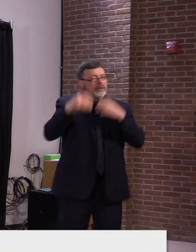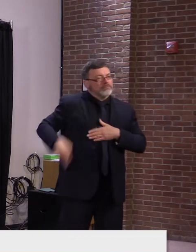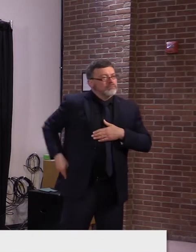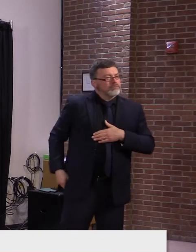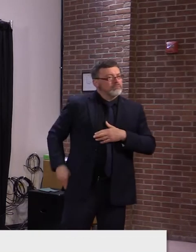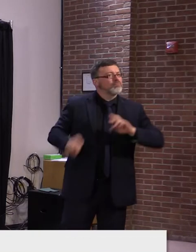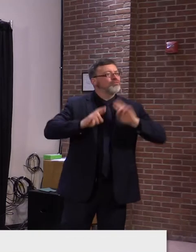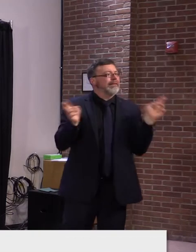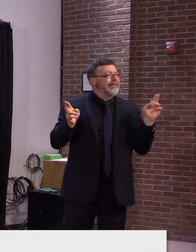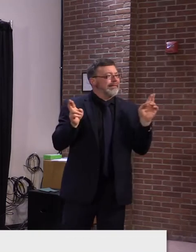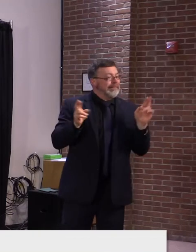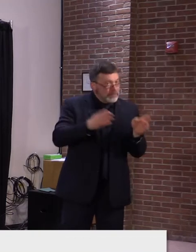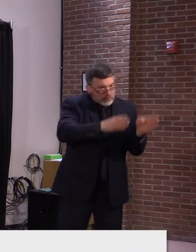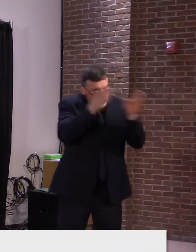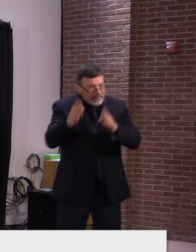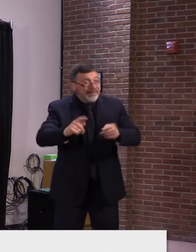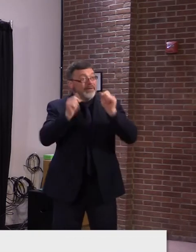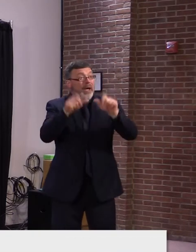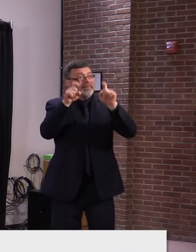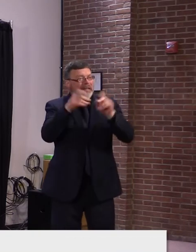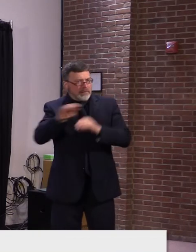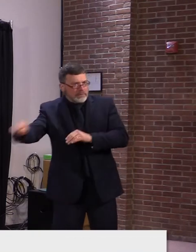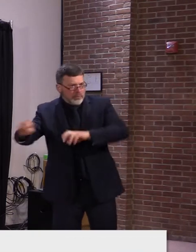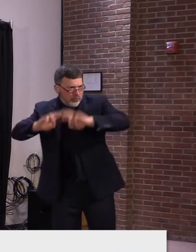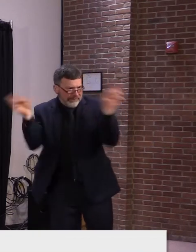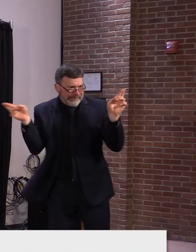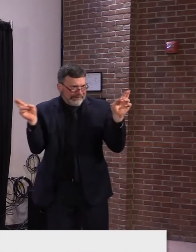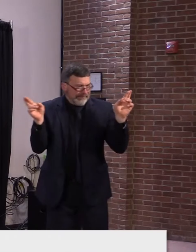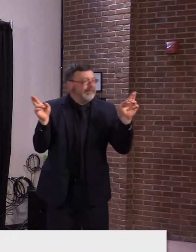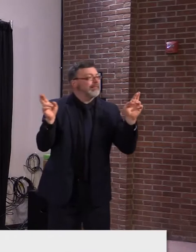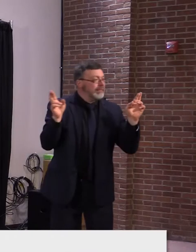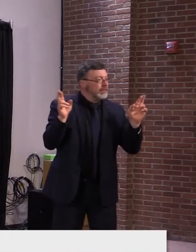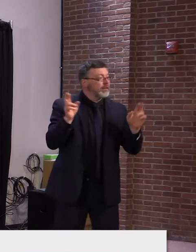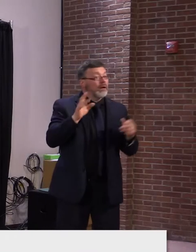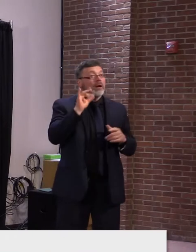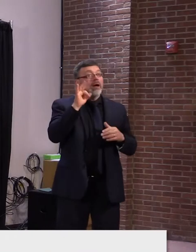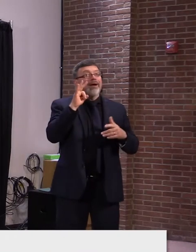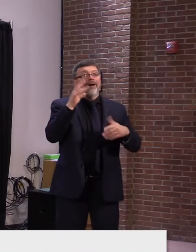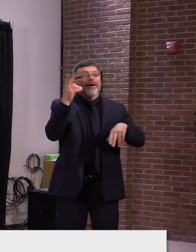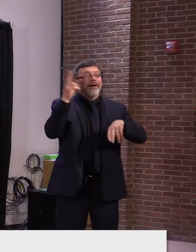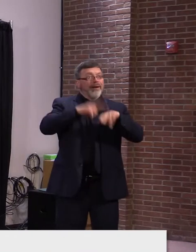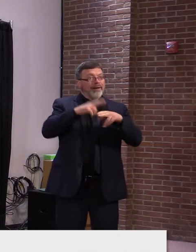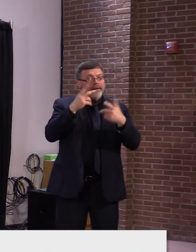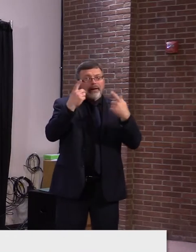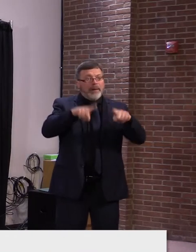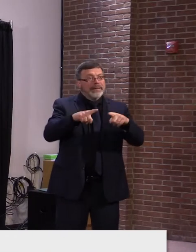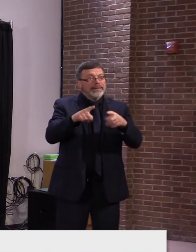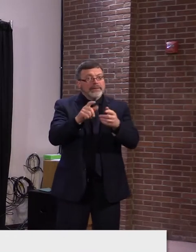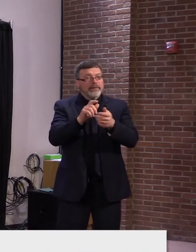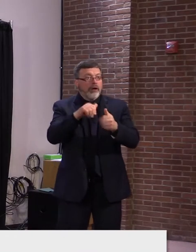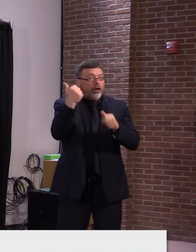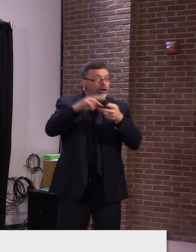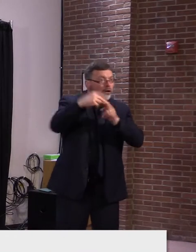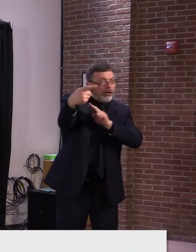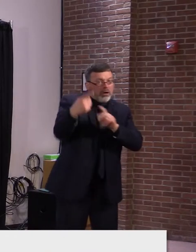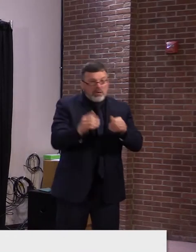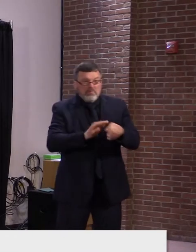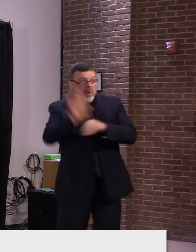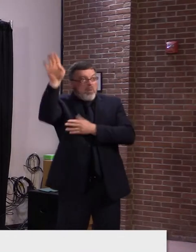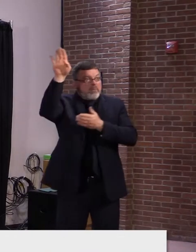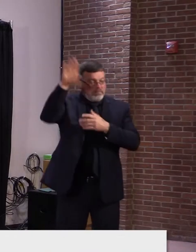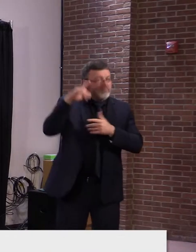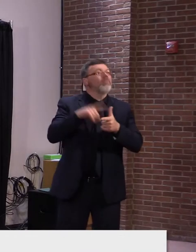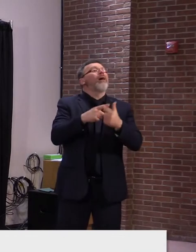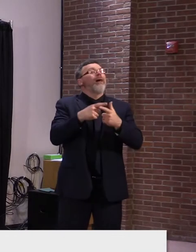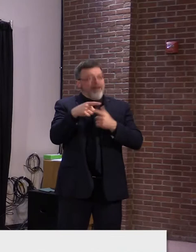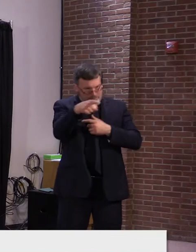that if the situation changes, we will be prepared to change with it. Now, I've also spoken about changes coming